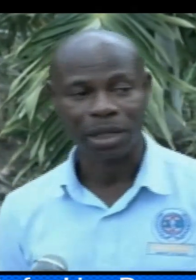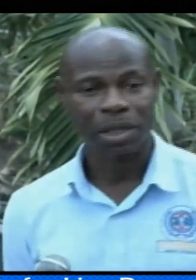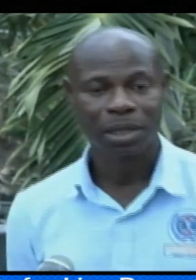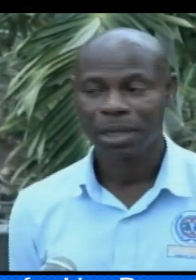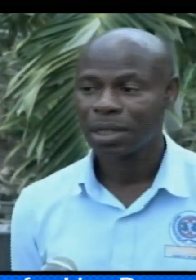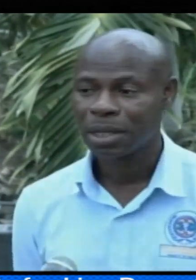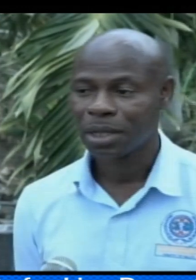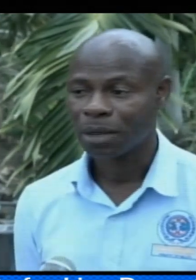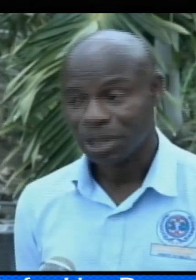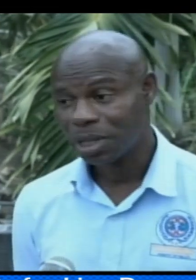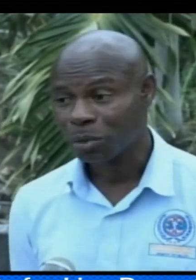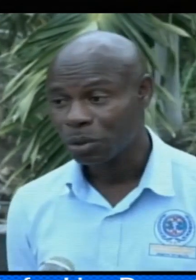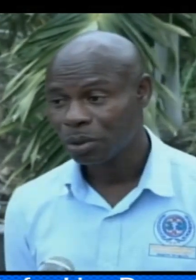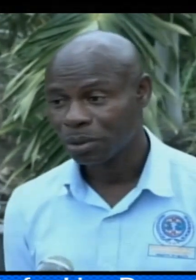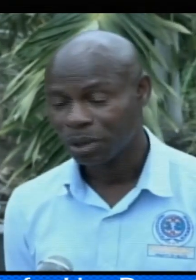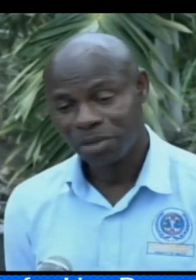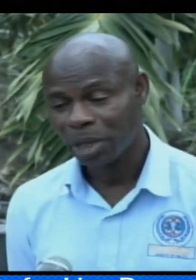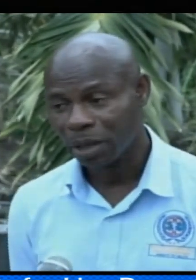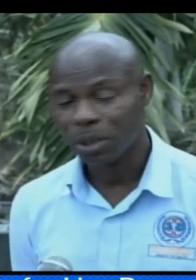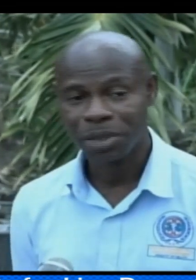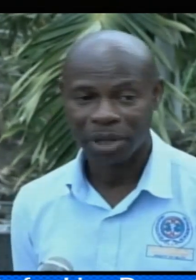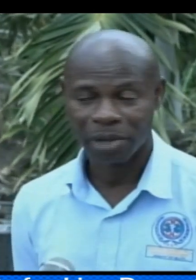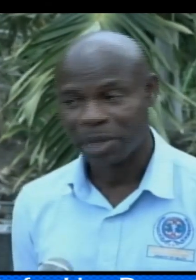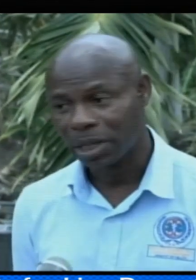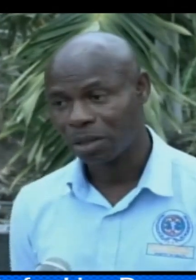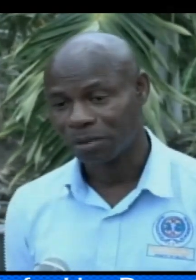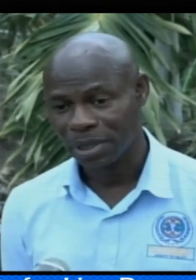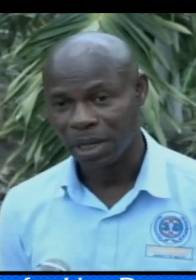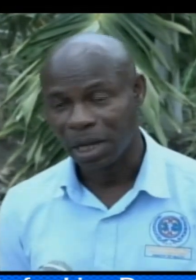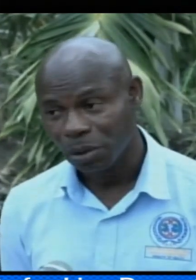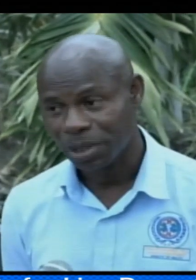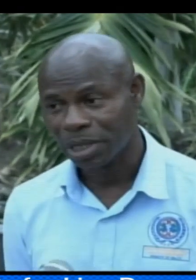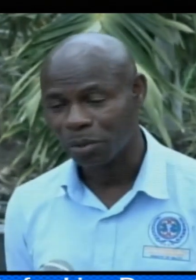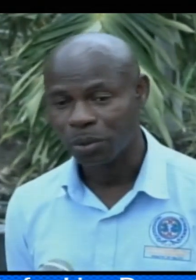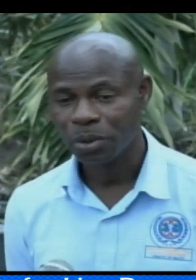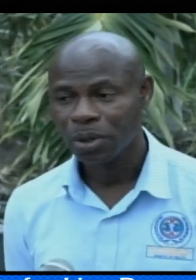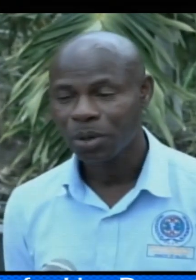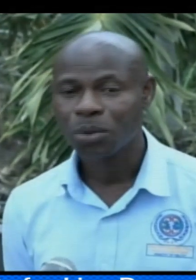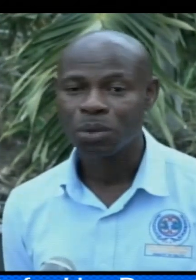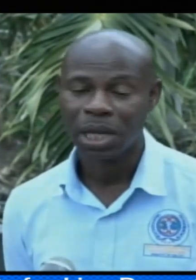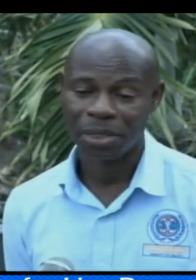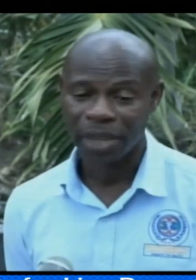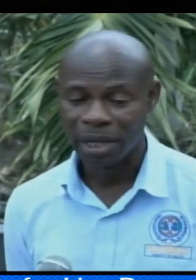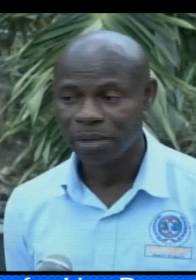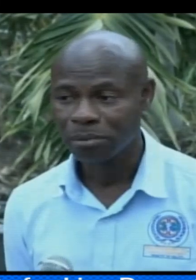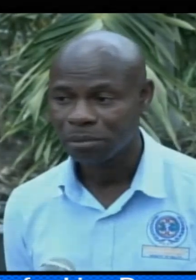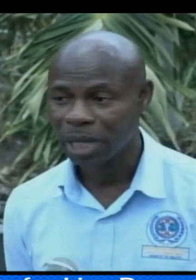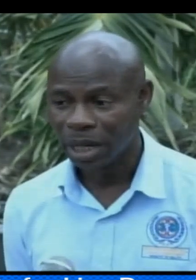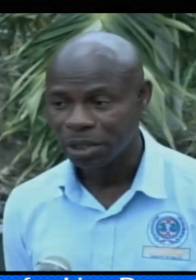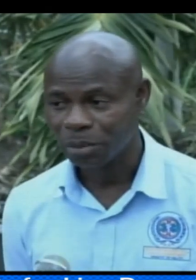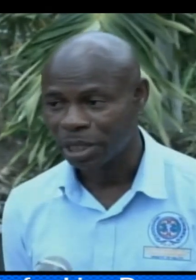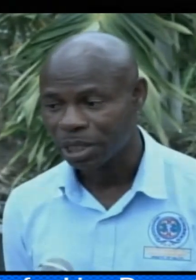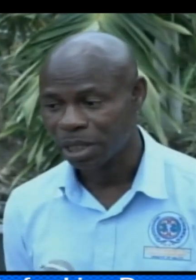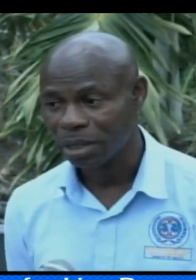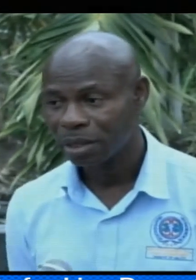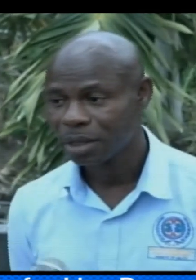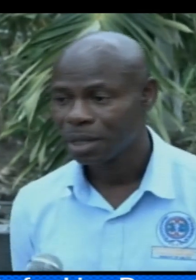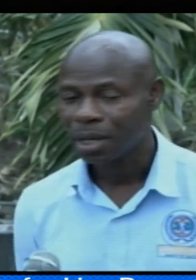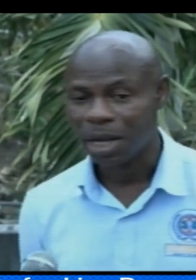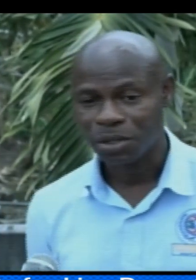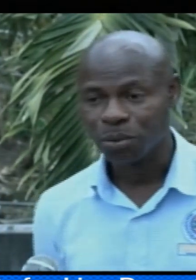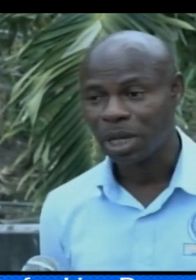contact our CMO, our Chief Environmental Health Officer, and our CMO, who can then make a